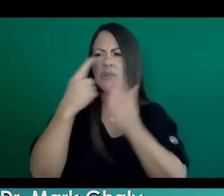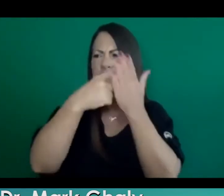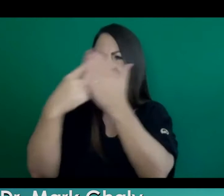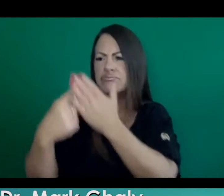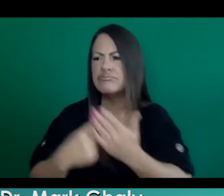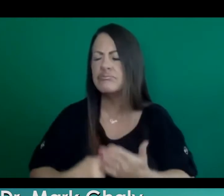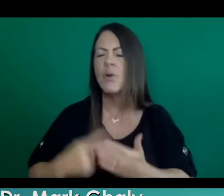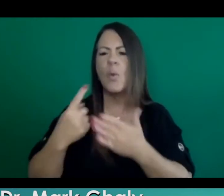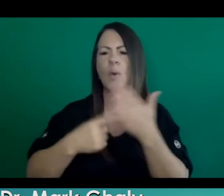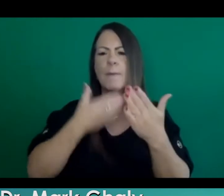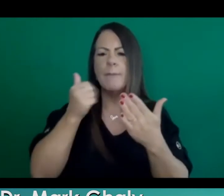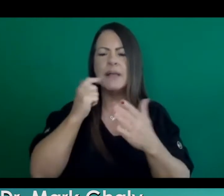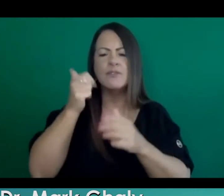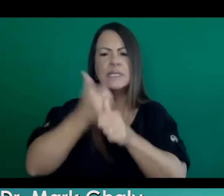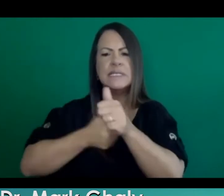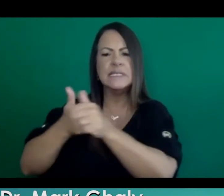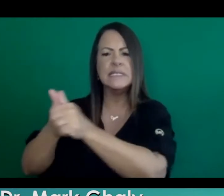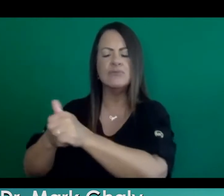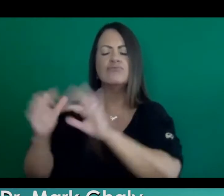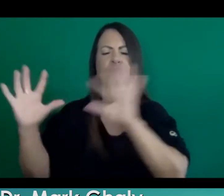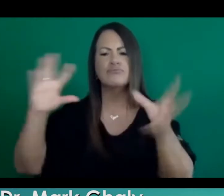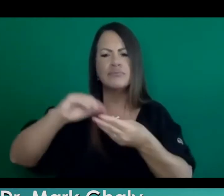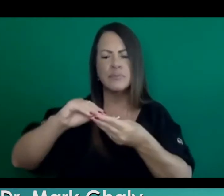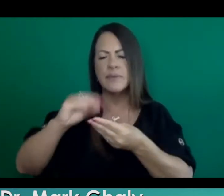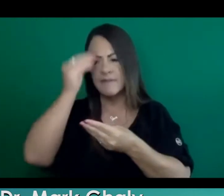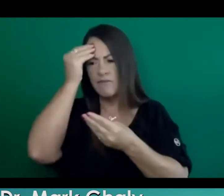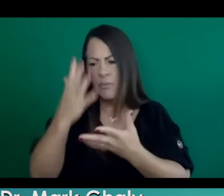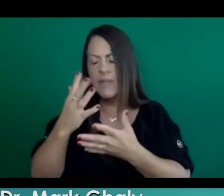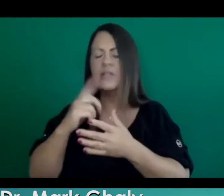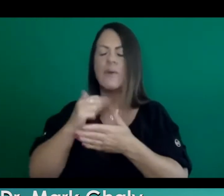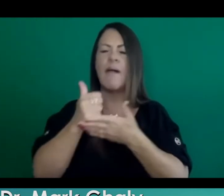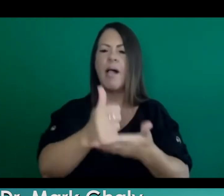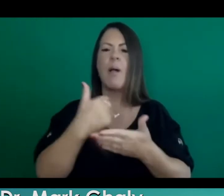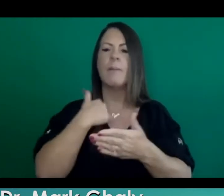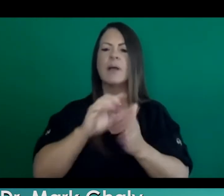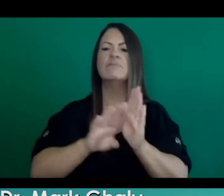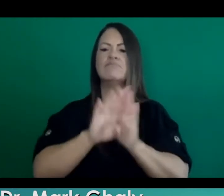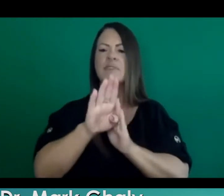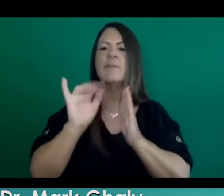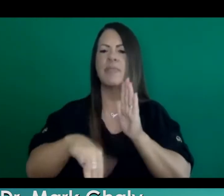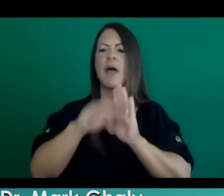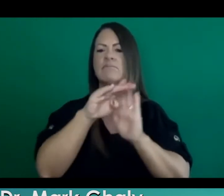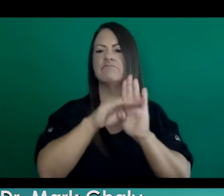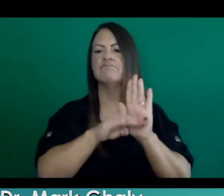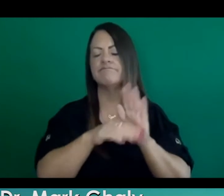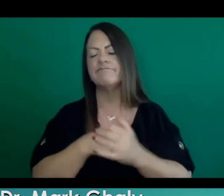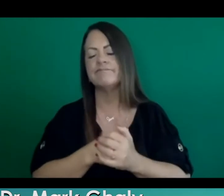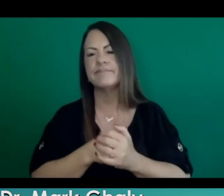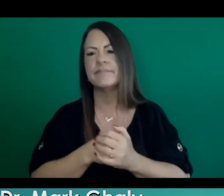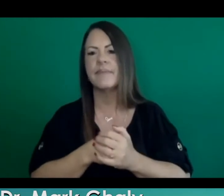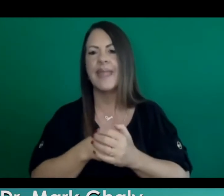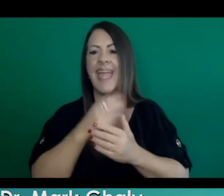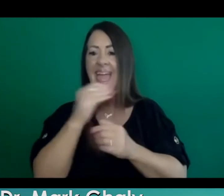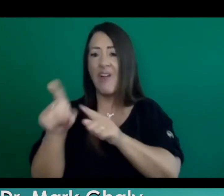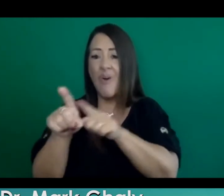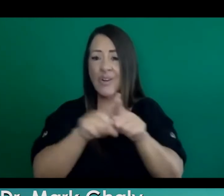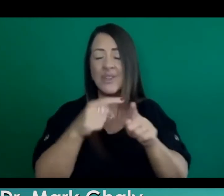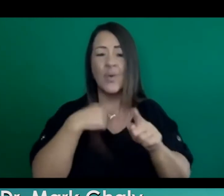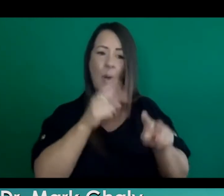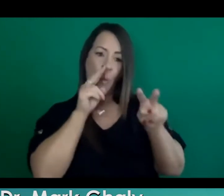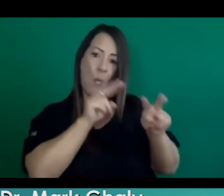certainly primarily there. We also know that it's important to continue to watch how changes manifest